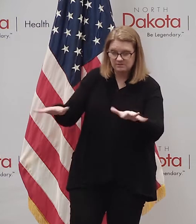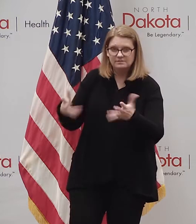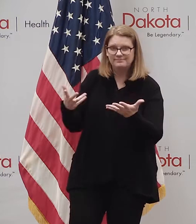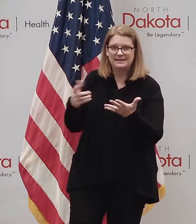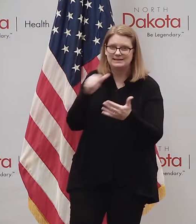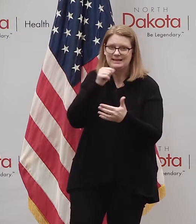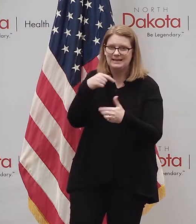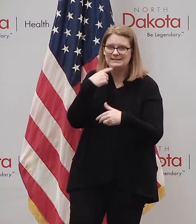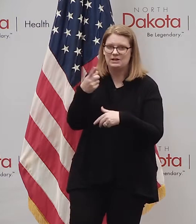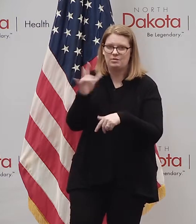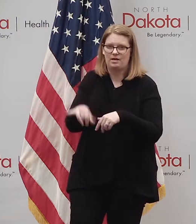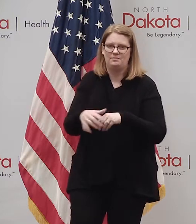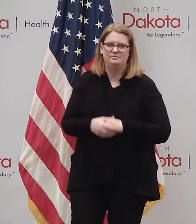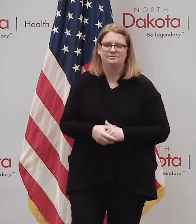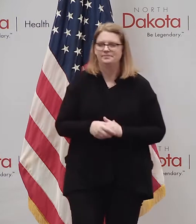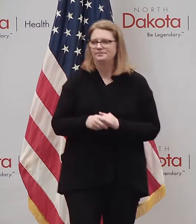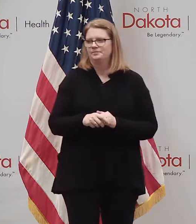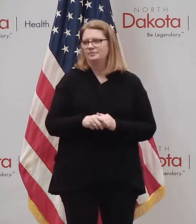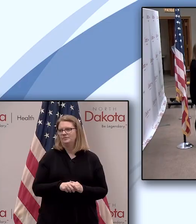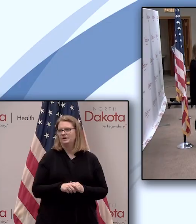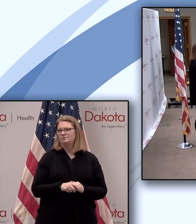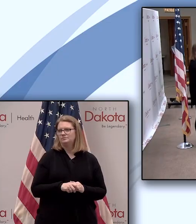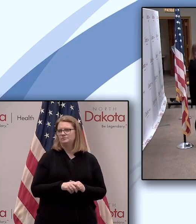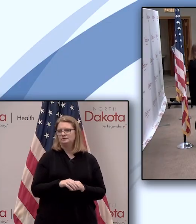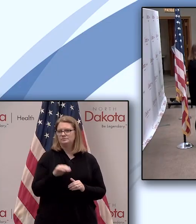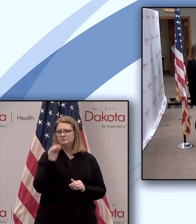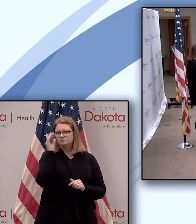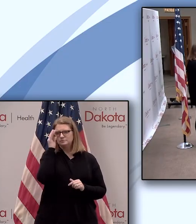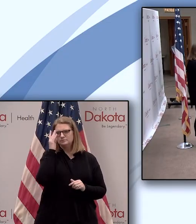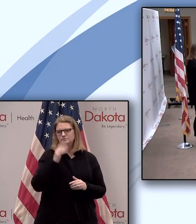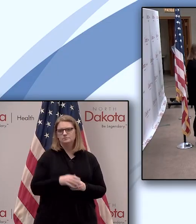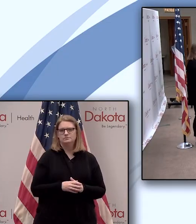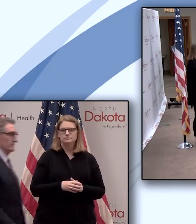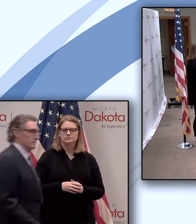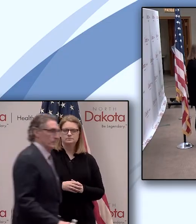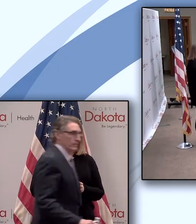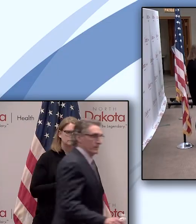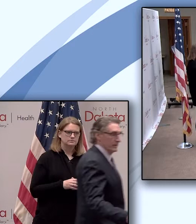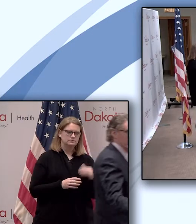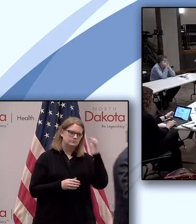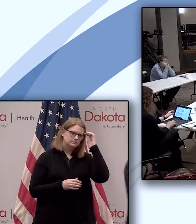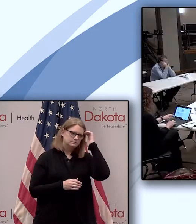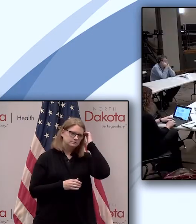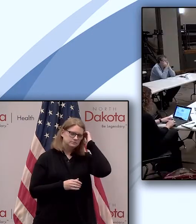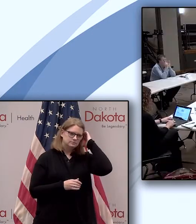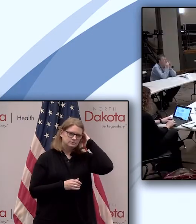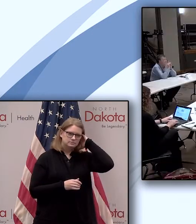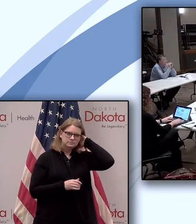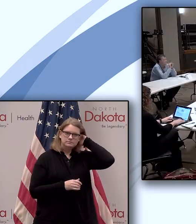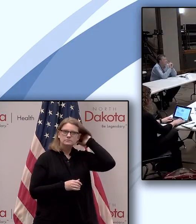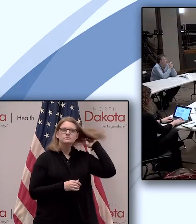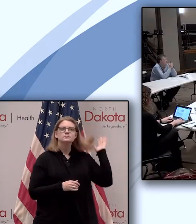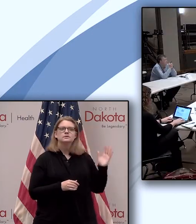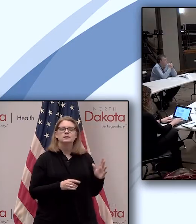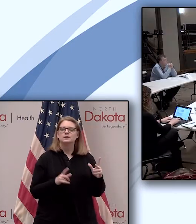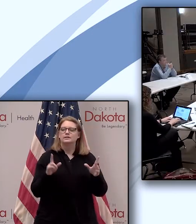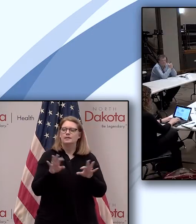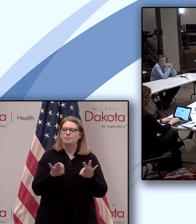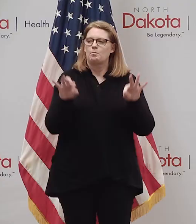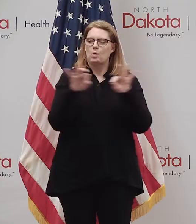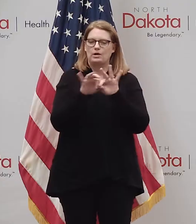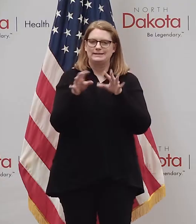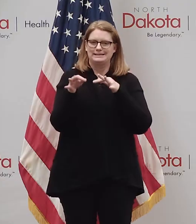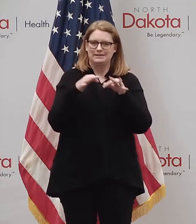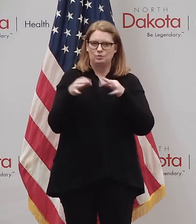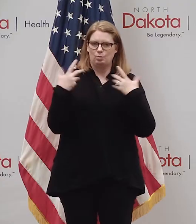Okay. So the key definition